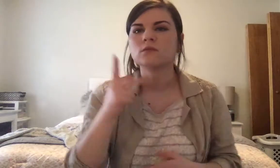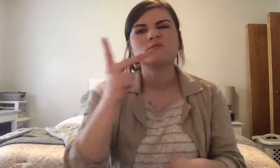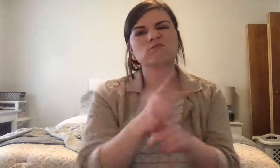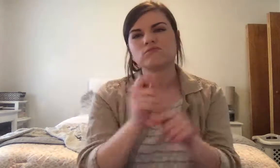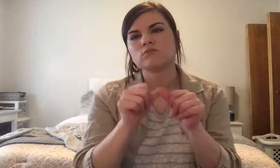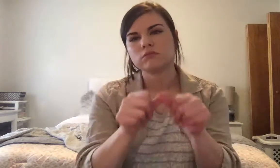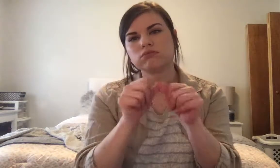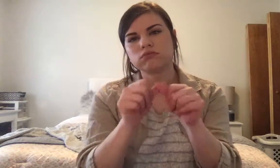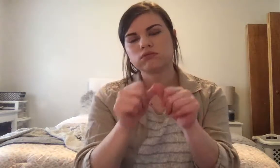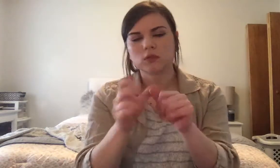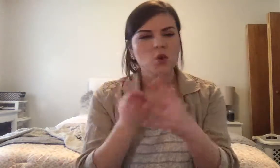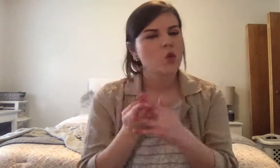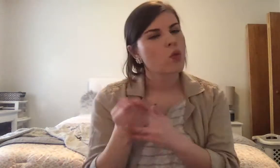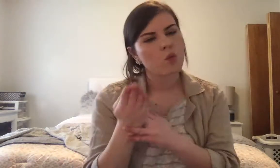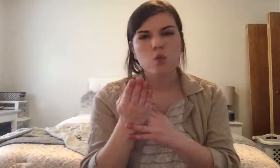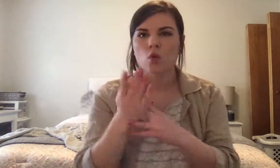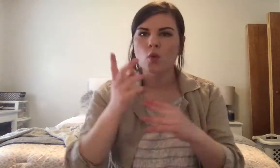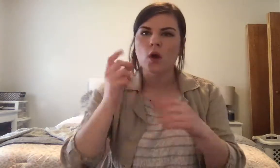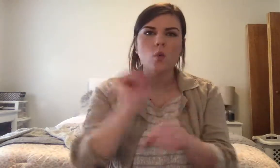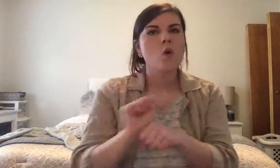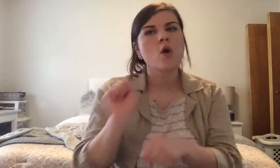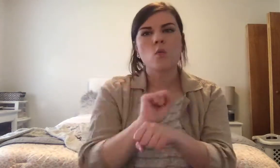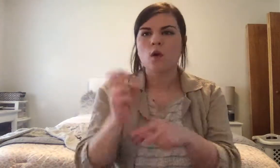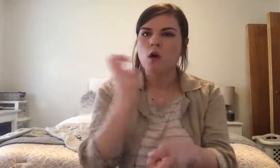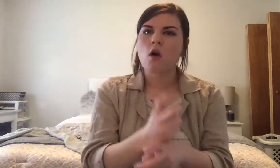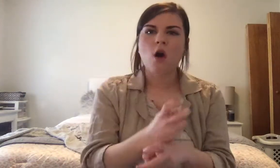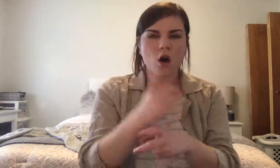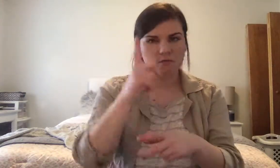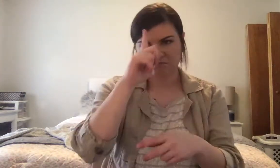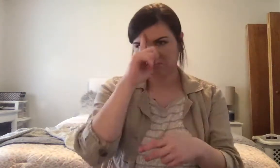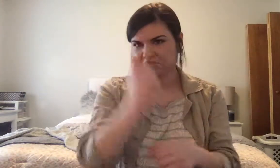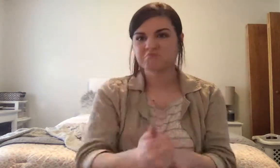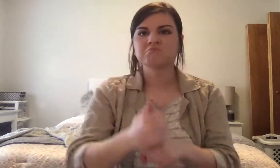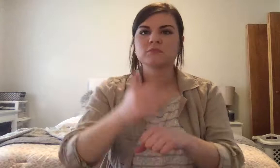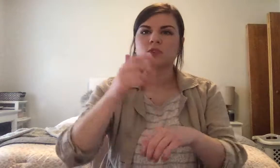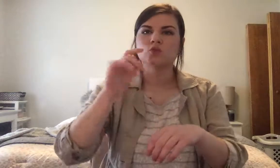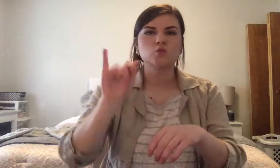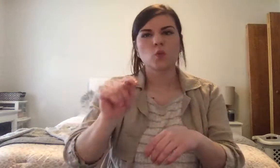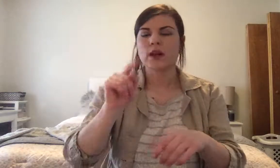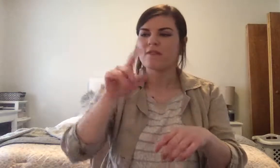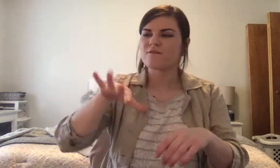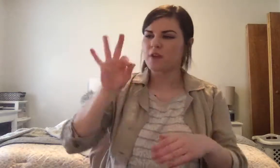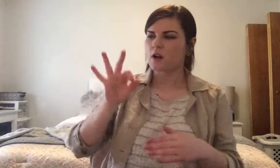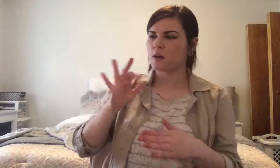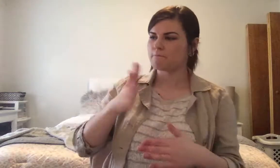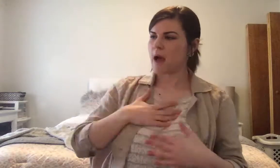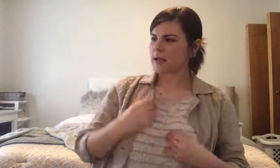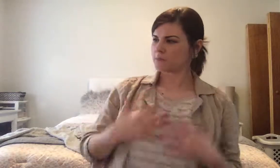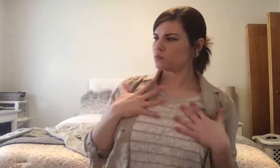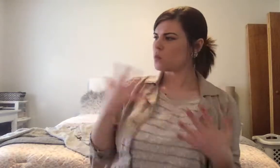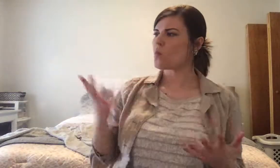new things and search yourself and find those things that really inspire you and make you want to